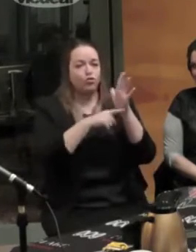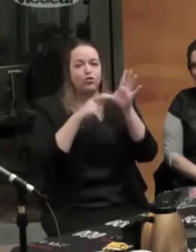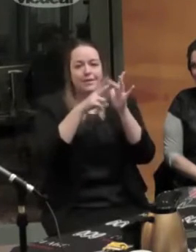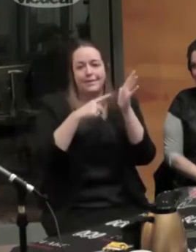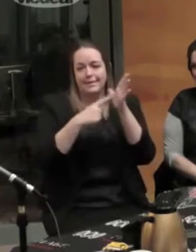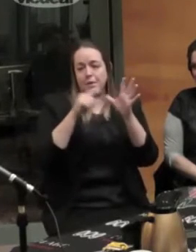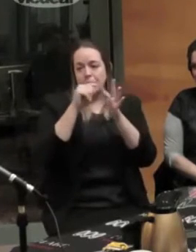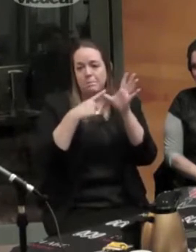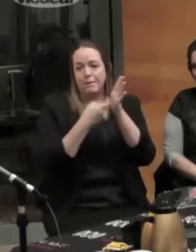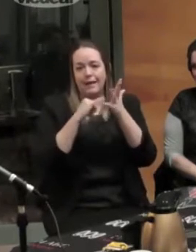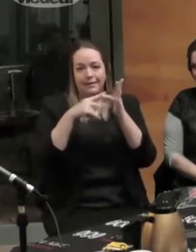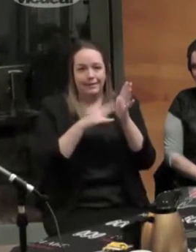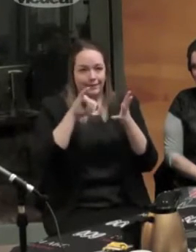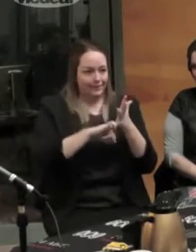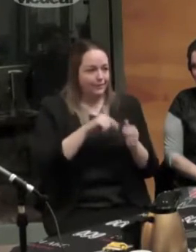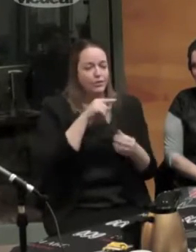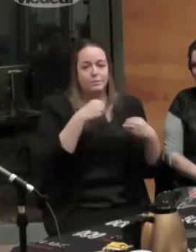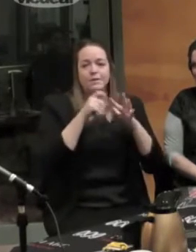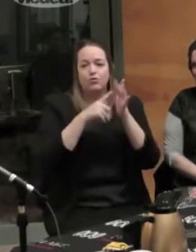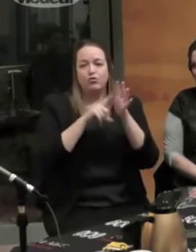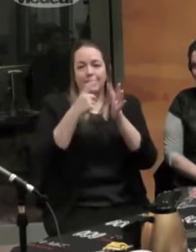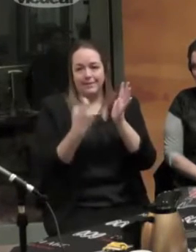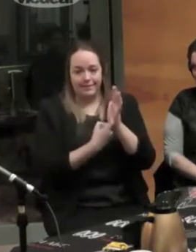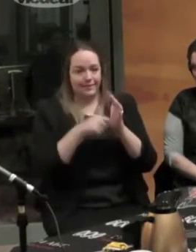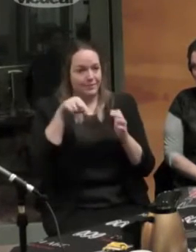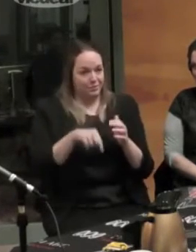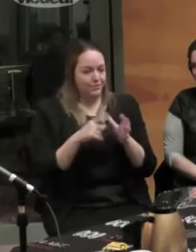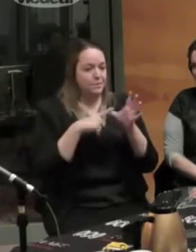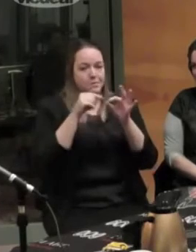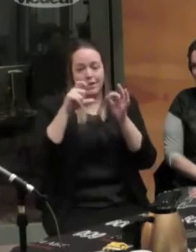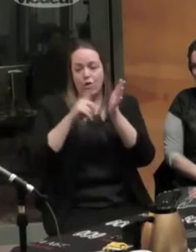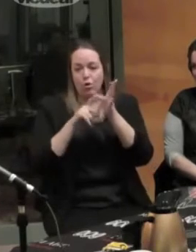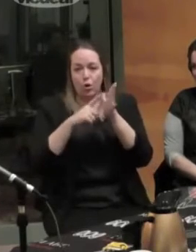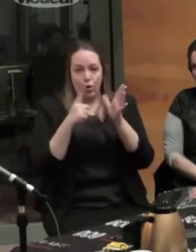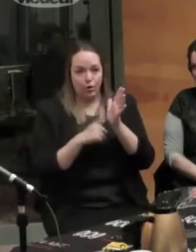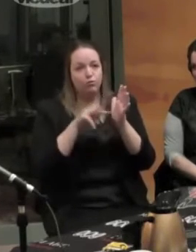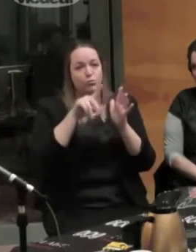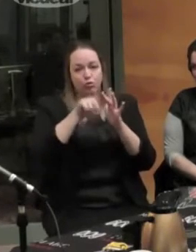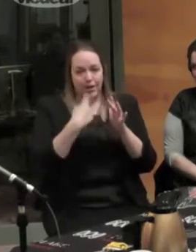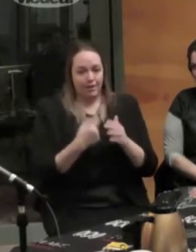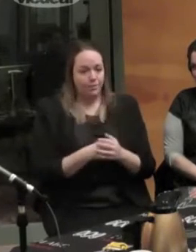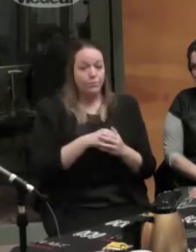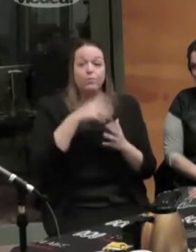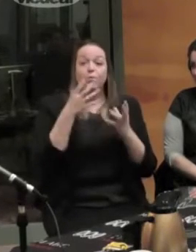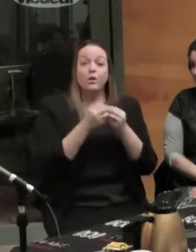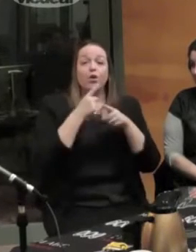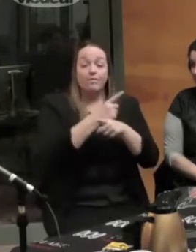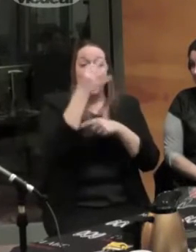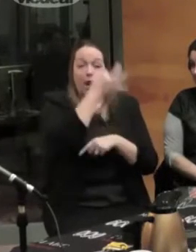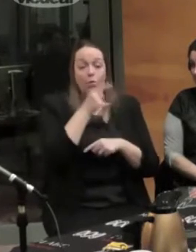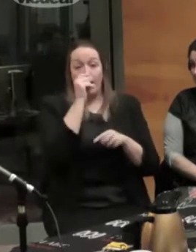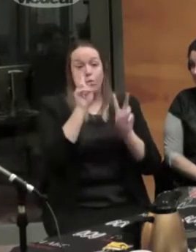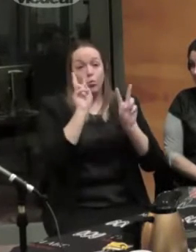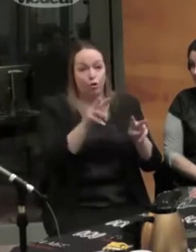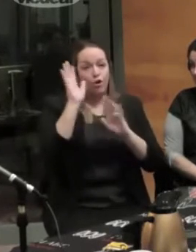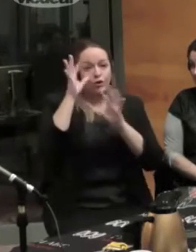co-host. She's music director at Double J and ABC Local. And on the Conversation Hour today, you can watch the Auslan interpretation of the